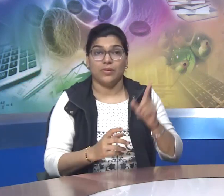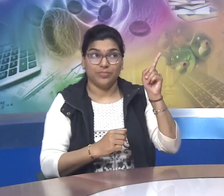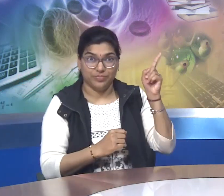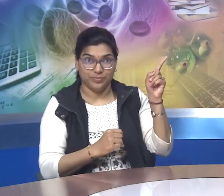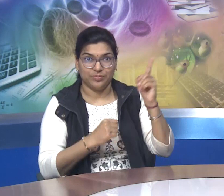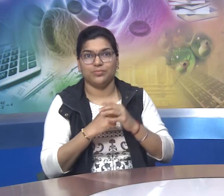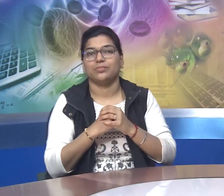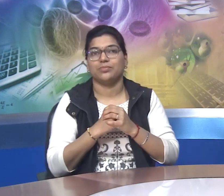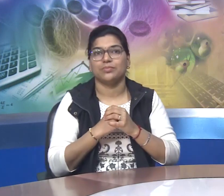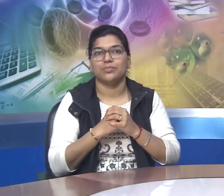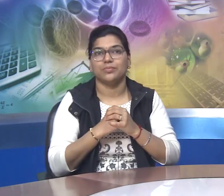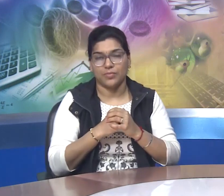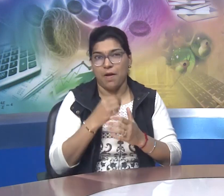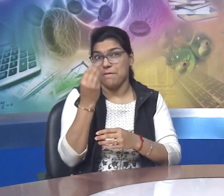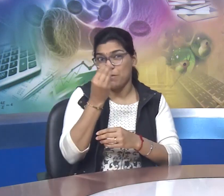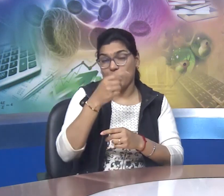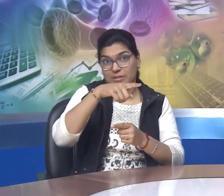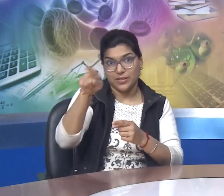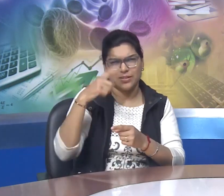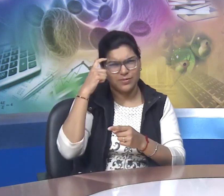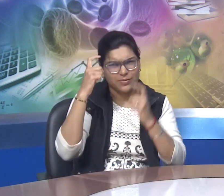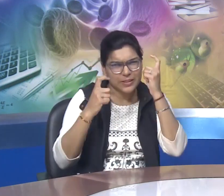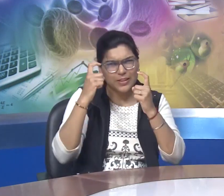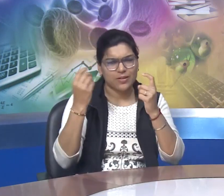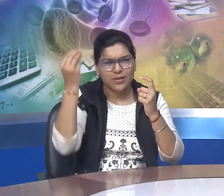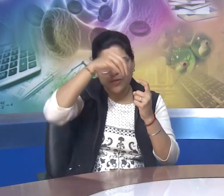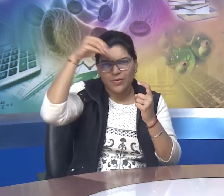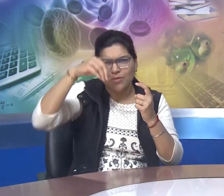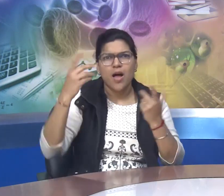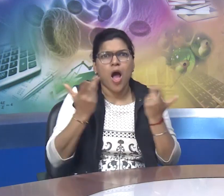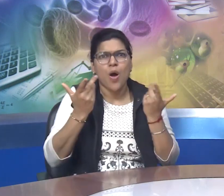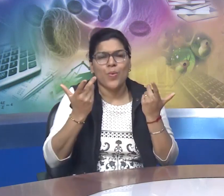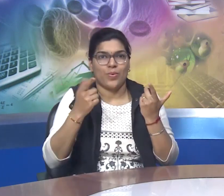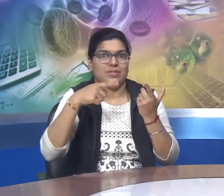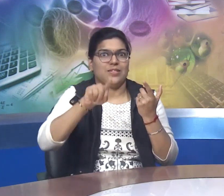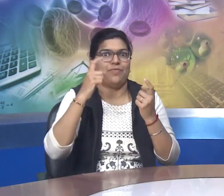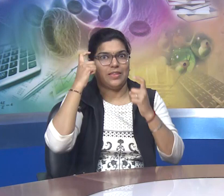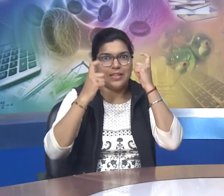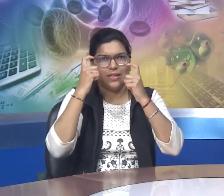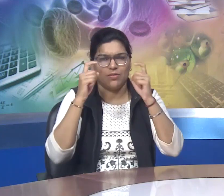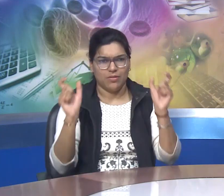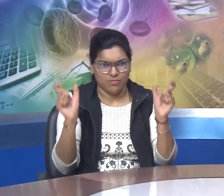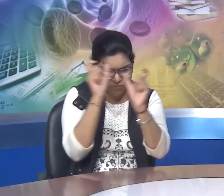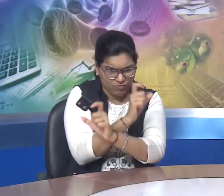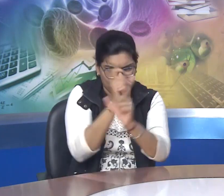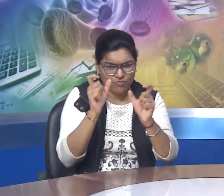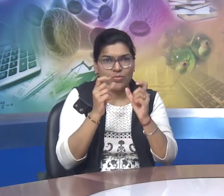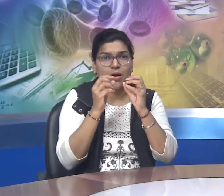It is an exercise for you all. You have to put the words in the